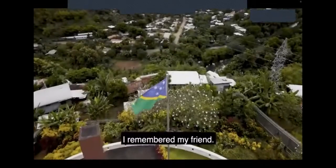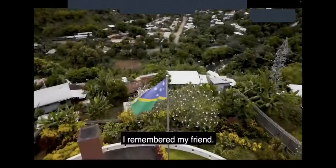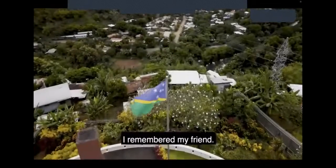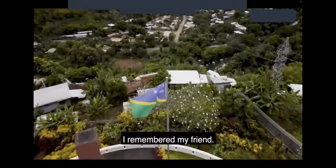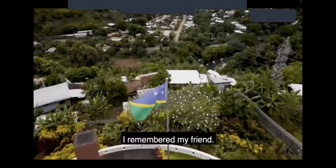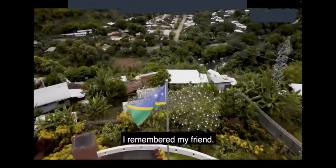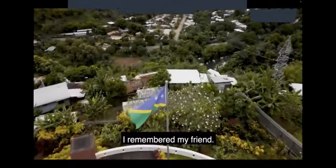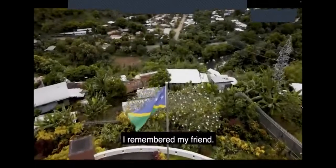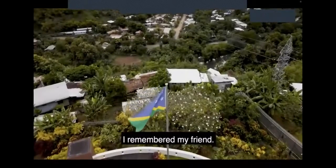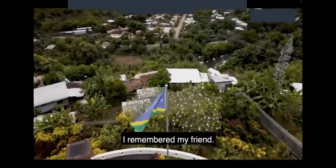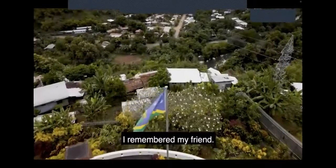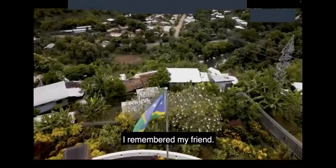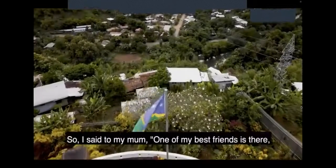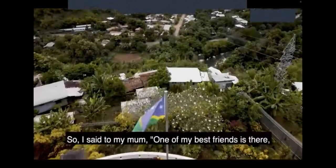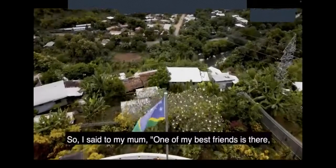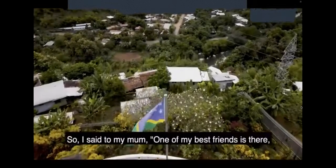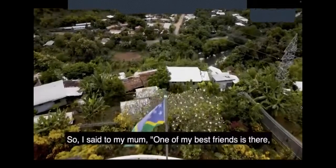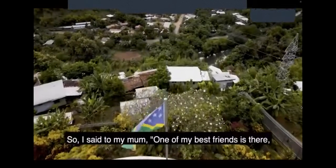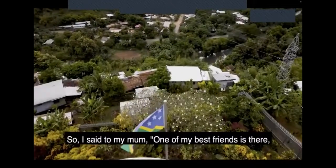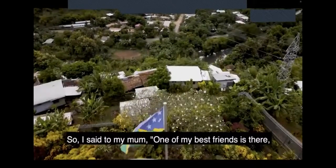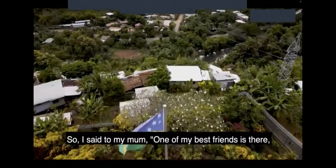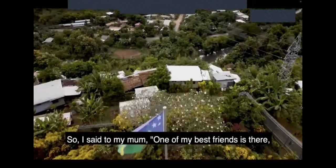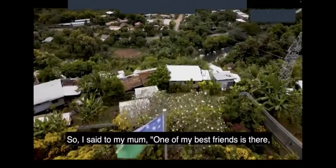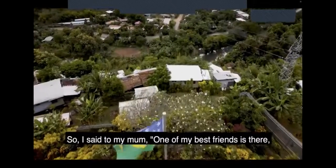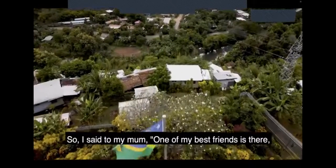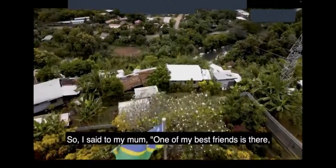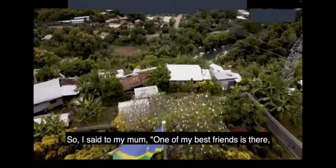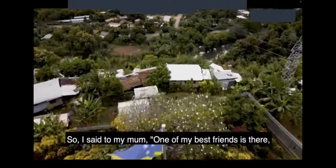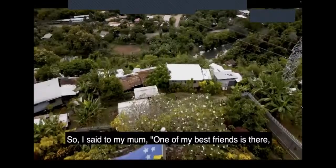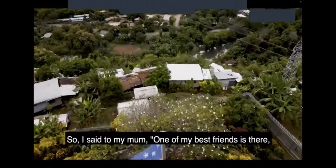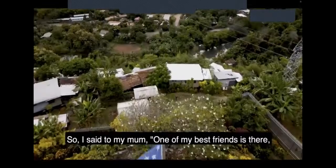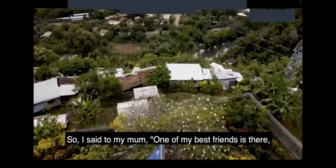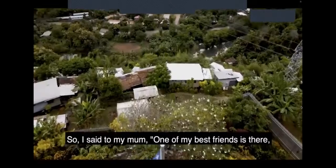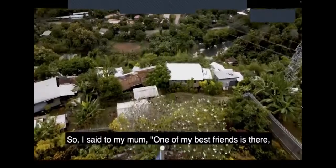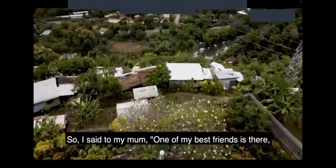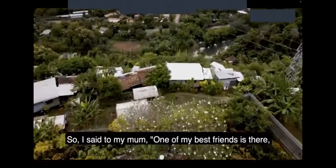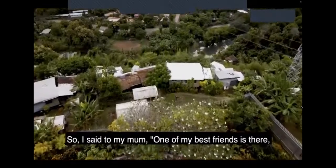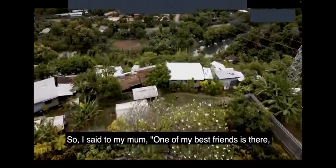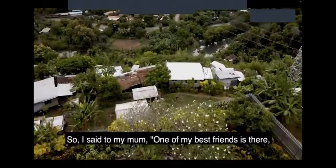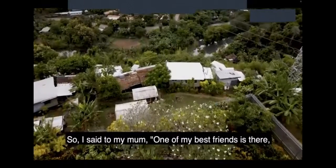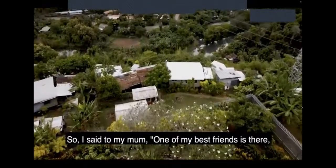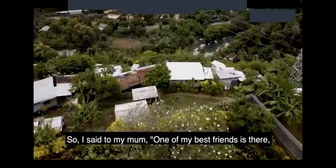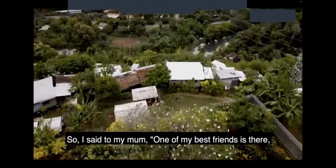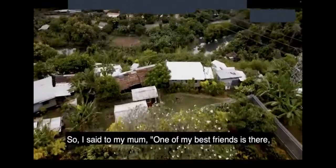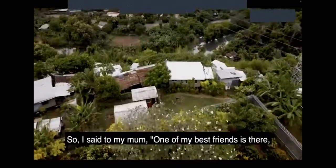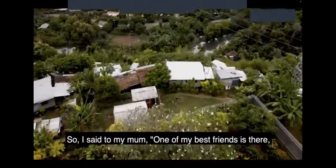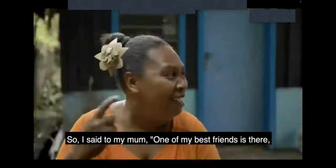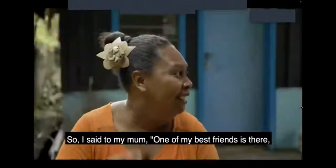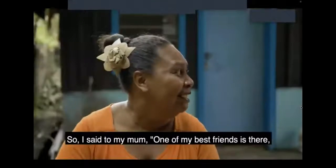I remember my friend, so I said to my mom,